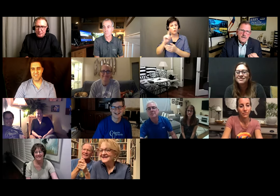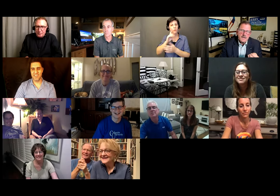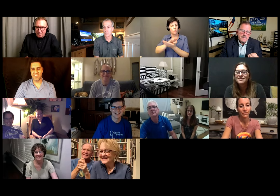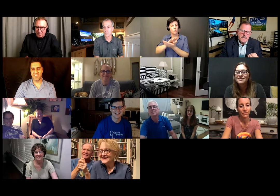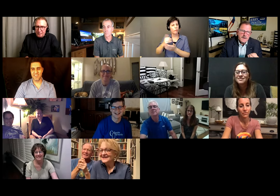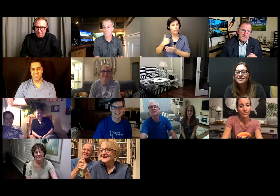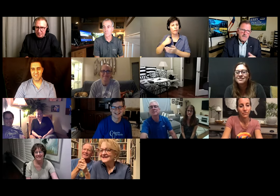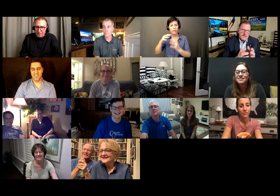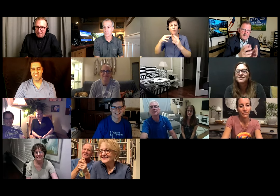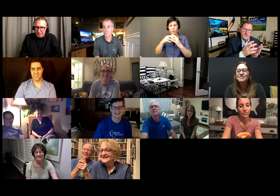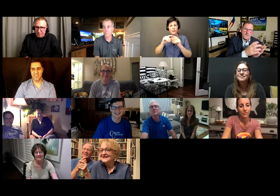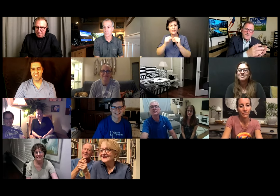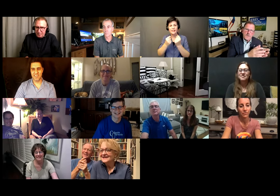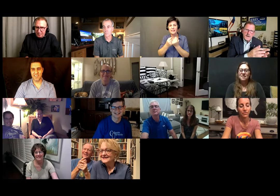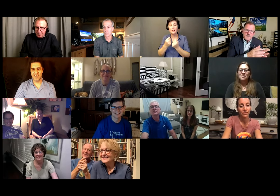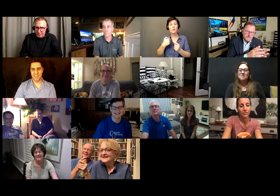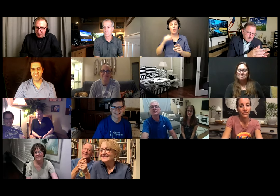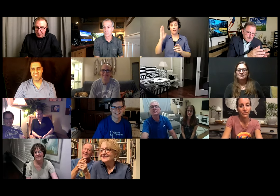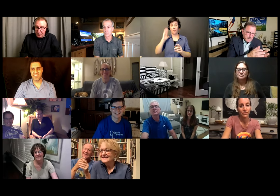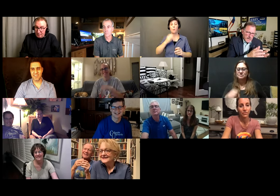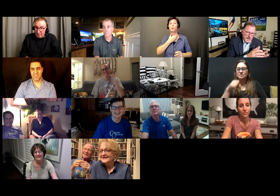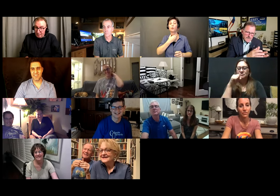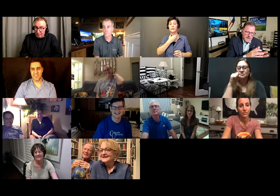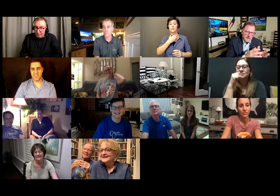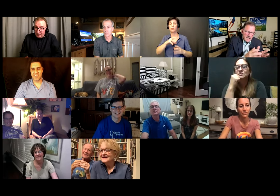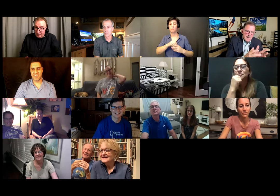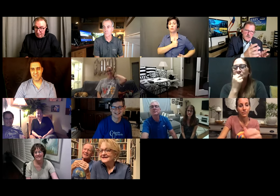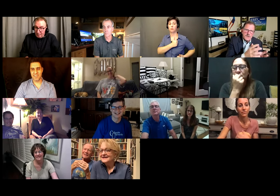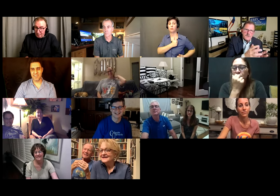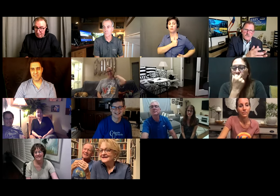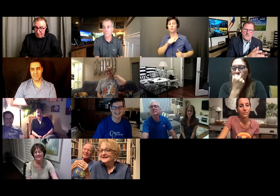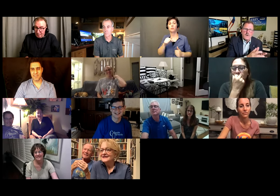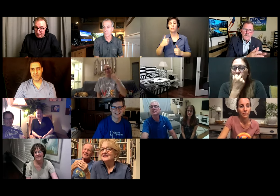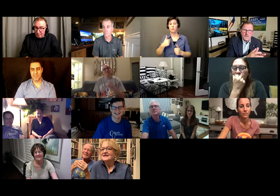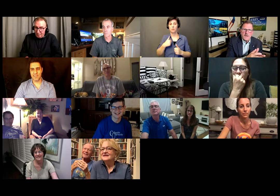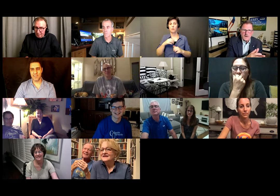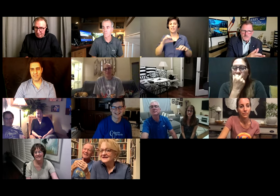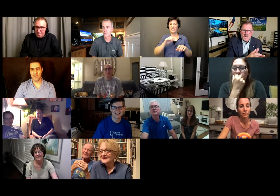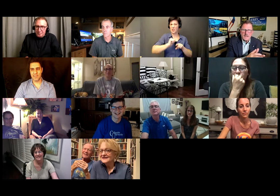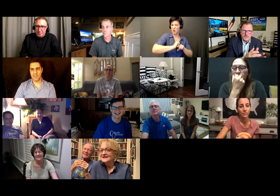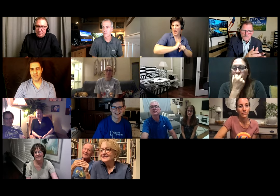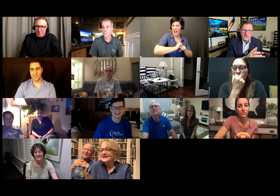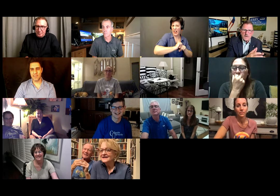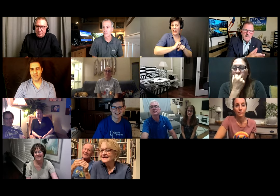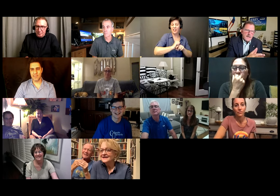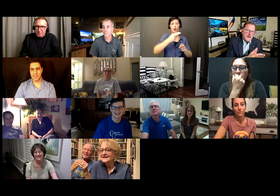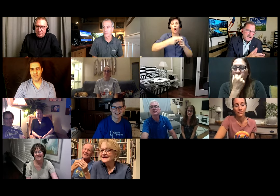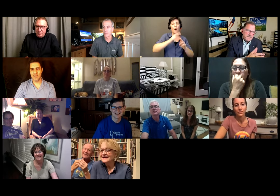was being a former Marine and having done drill, what we call the silent